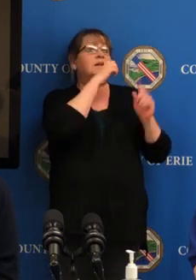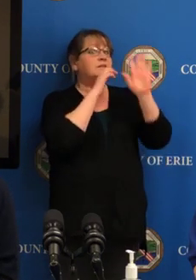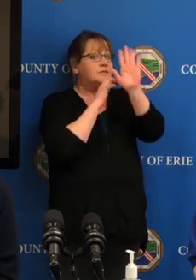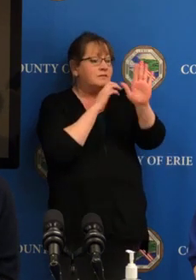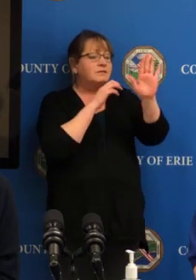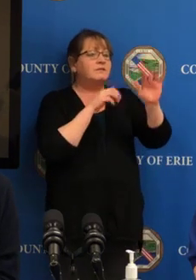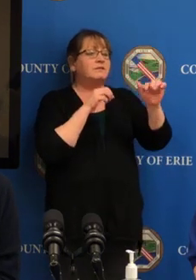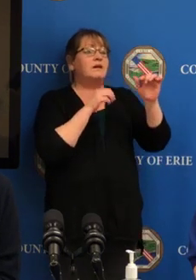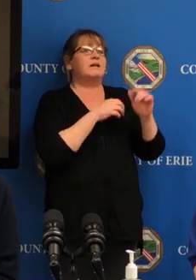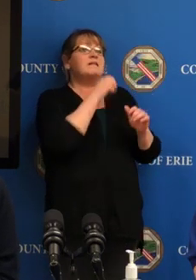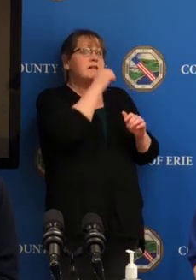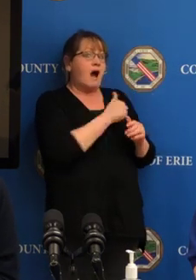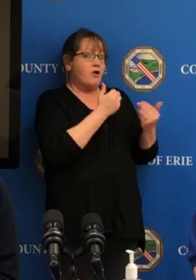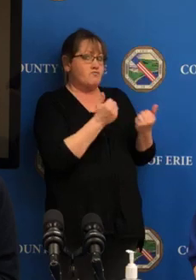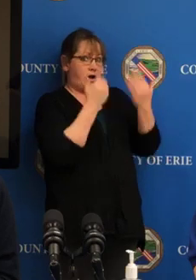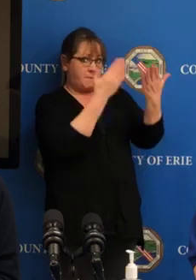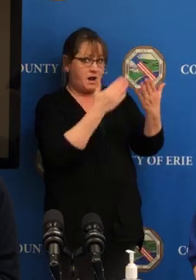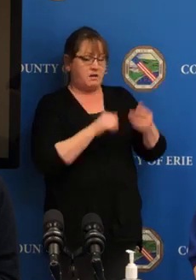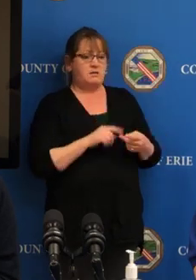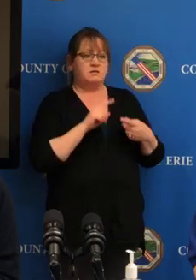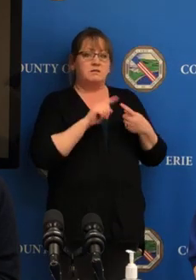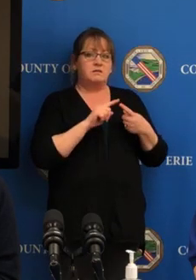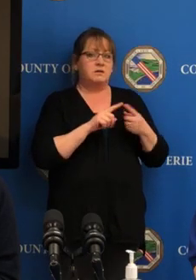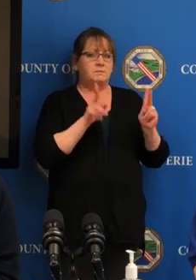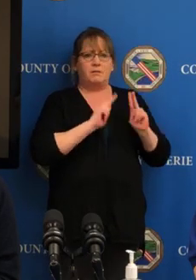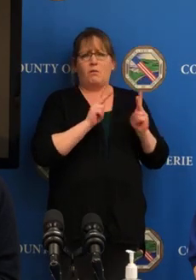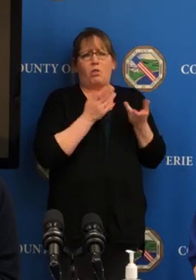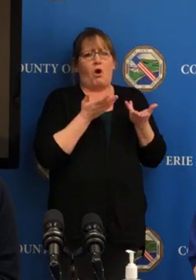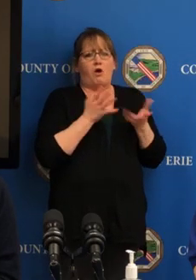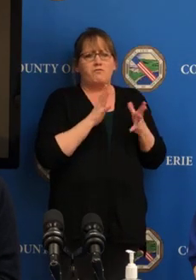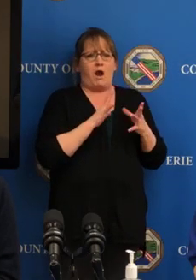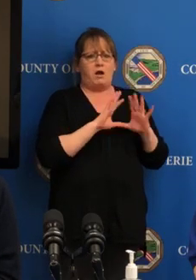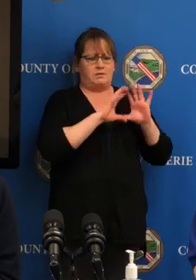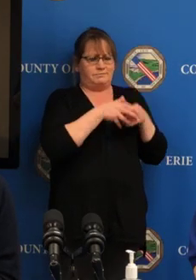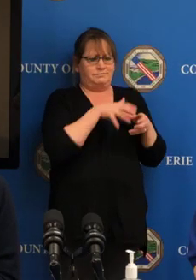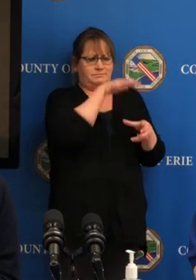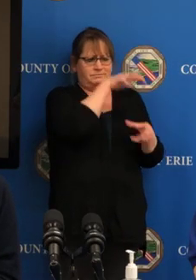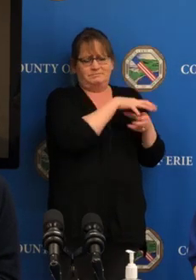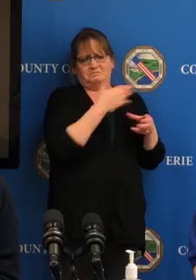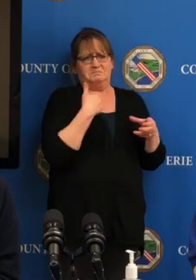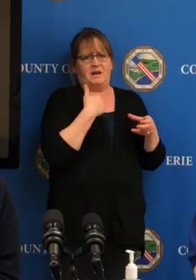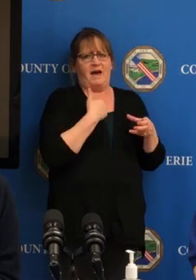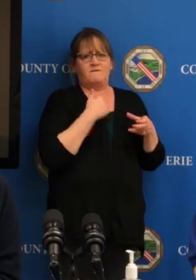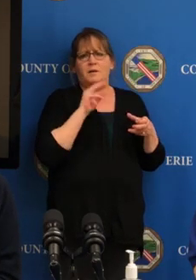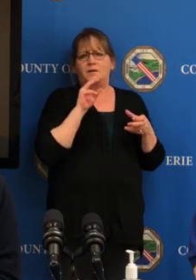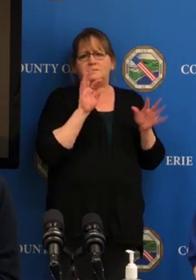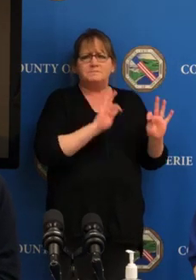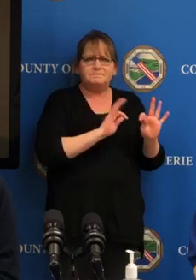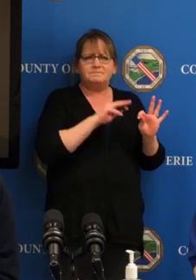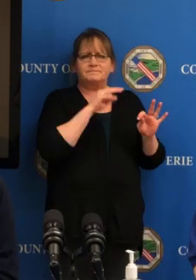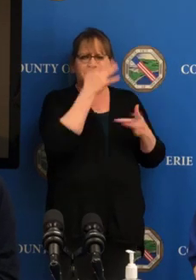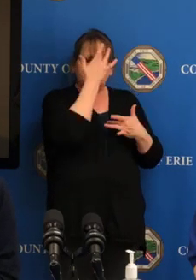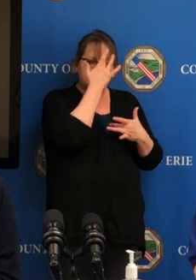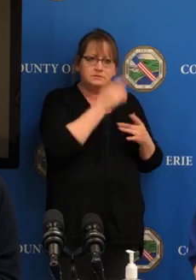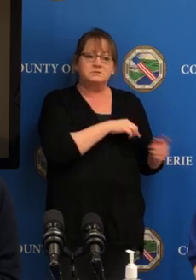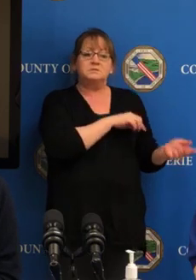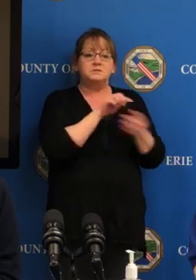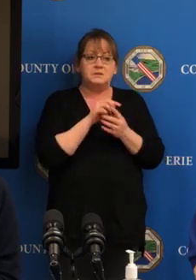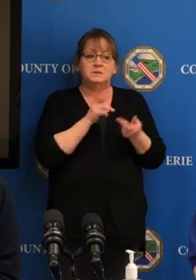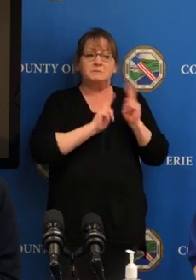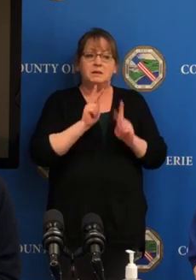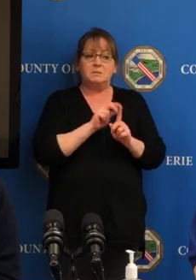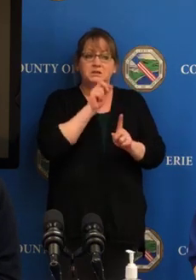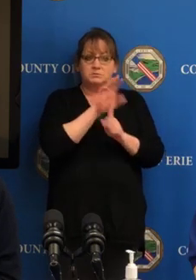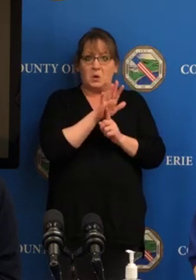State Department of Health are persons already under quarantine who develop mild illness, exposed individuals with no severe underlying